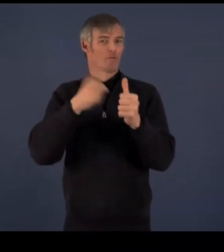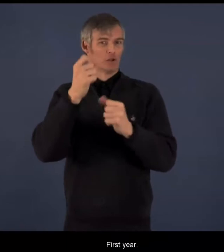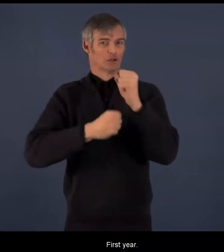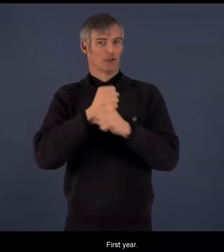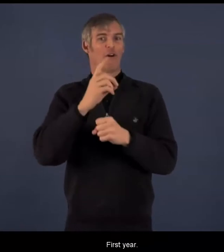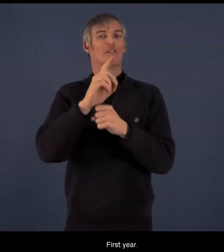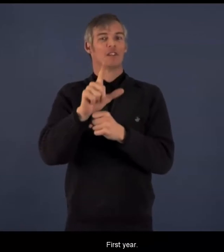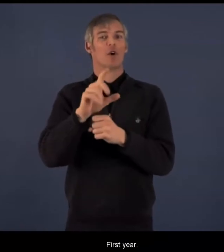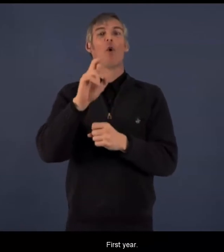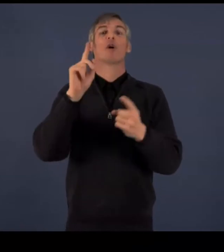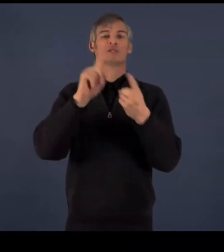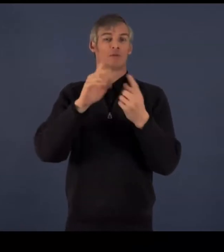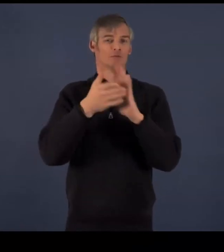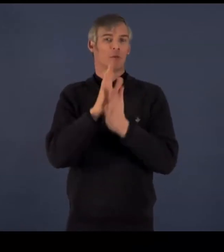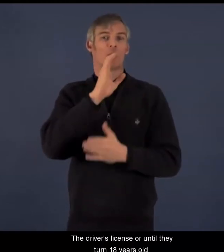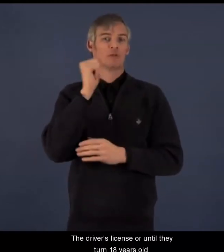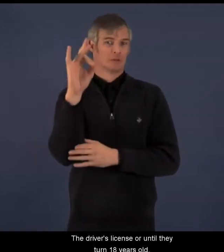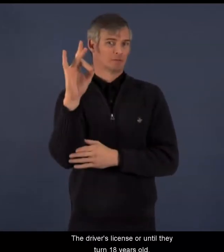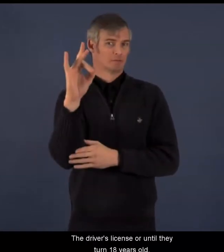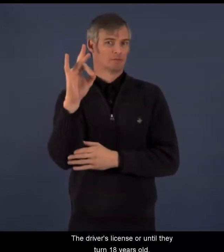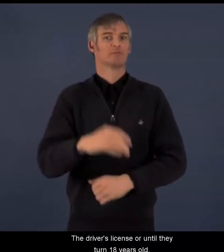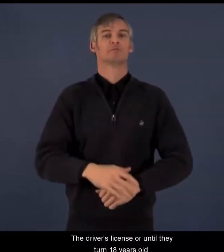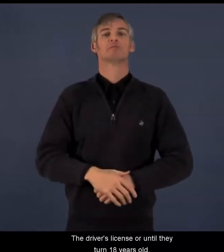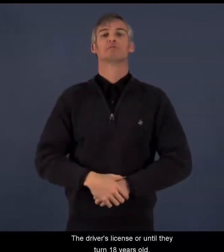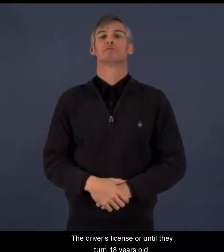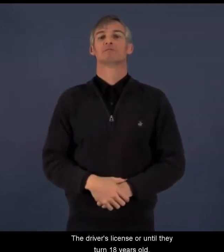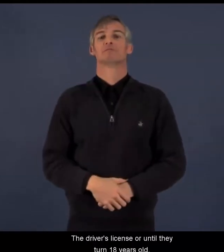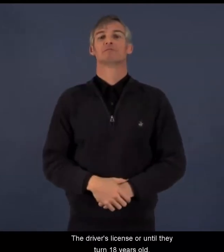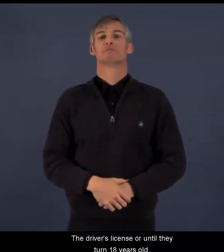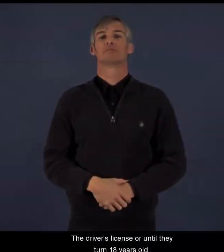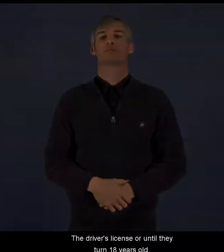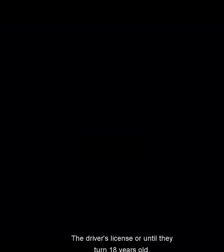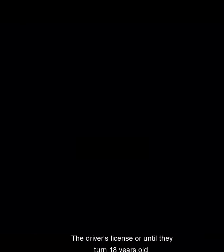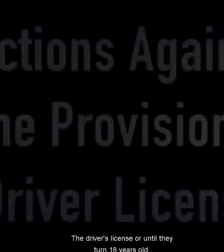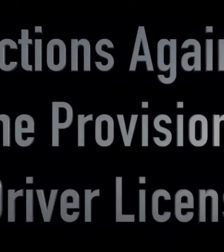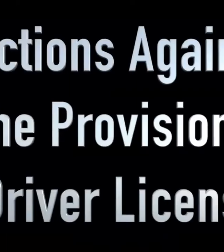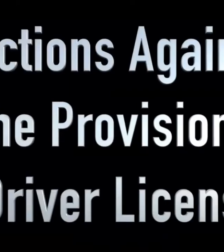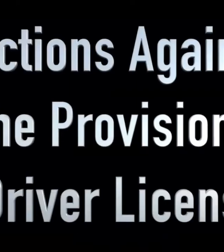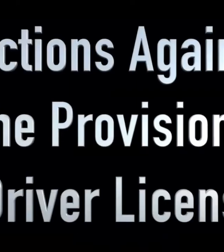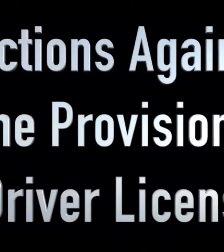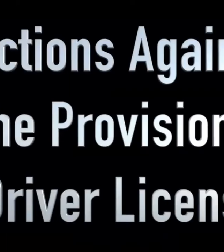the first year of the driver's license or until they turn 18 years old.